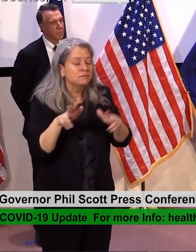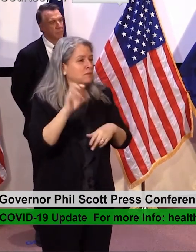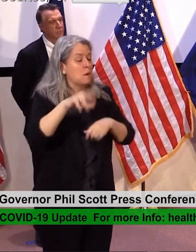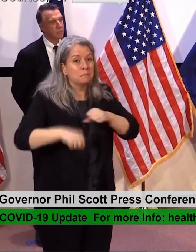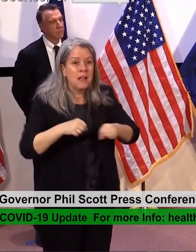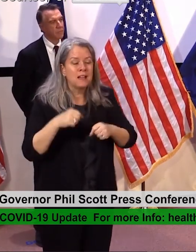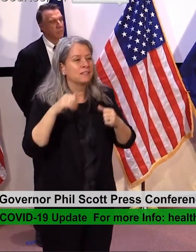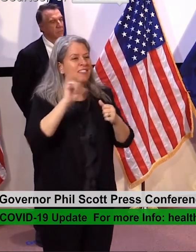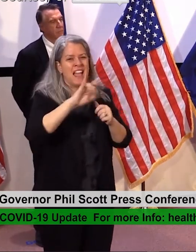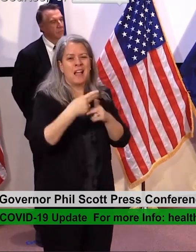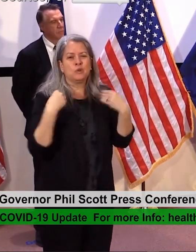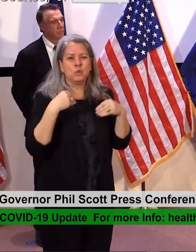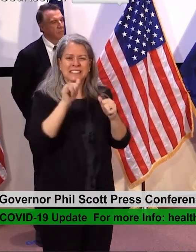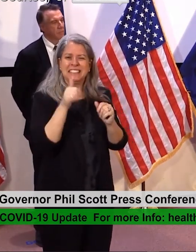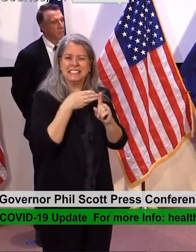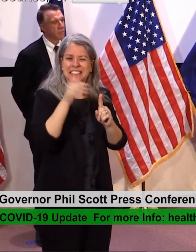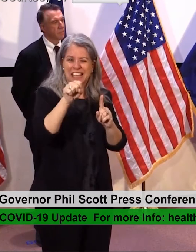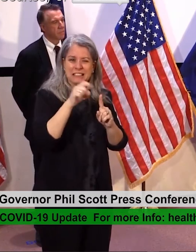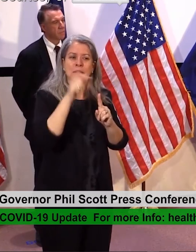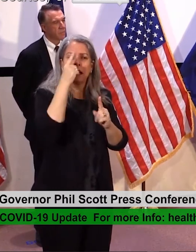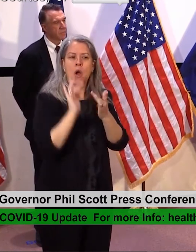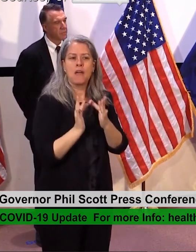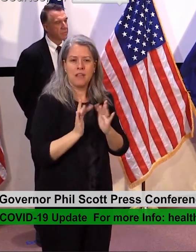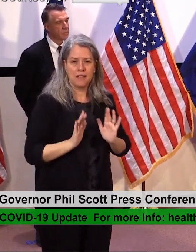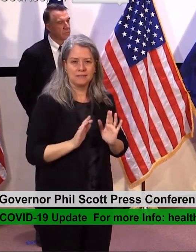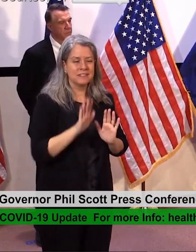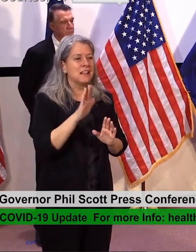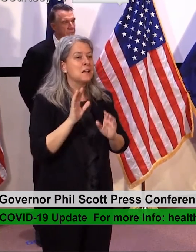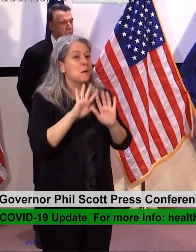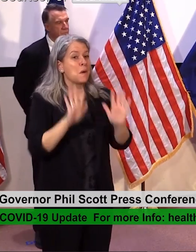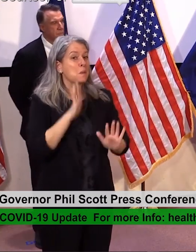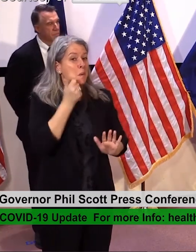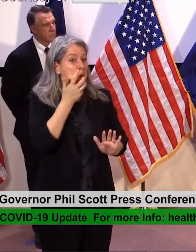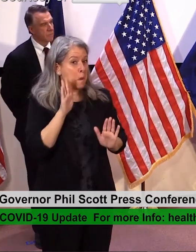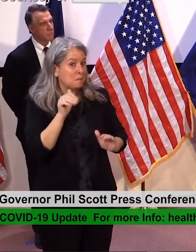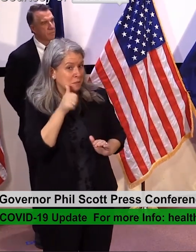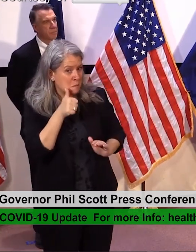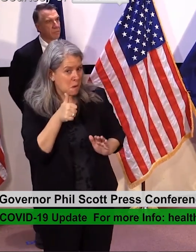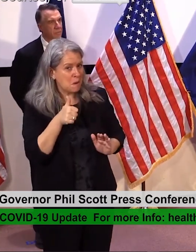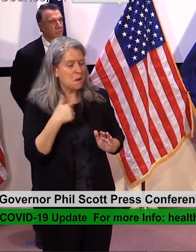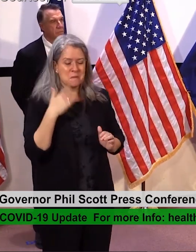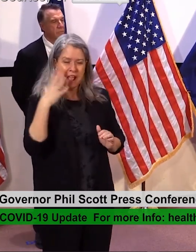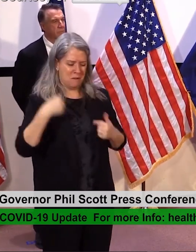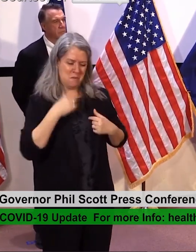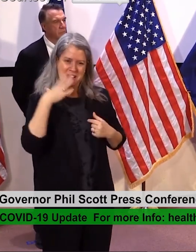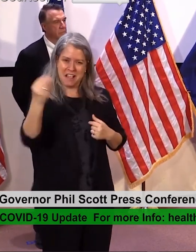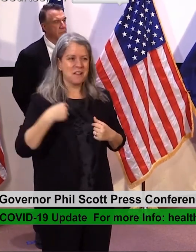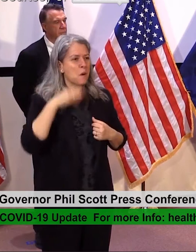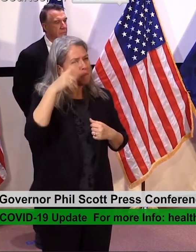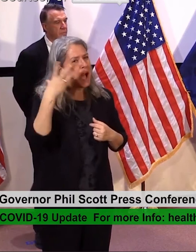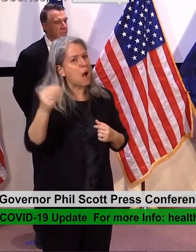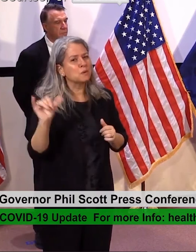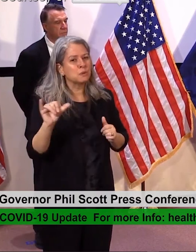store. In sum, as the weather warms, as soon as tomorrow, the pull to be outside for many of us, myself included, will